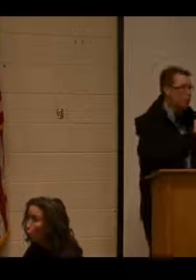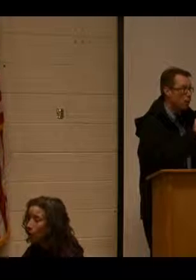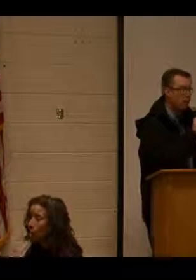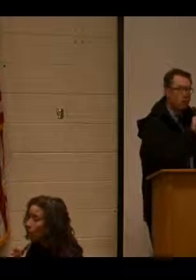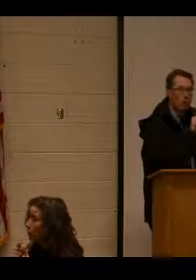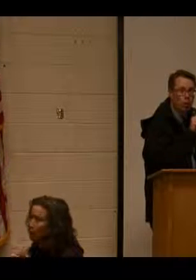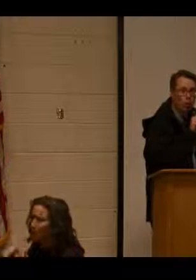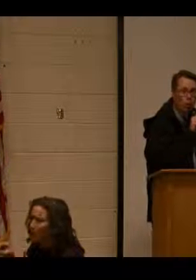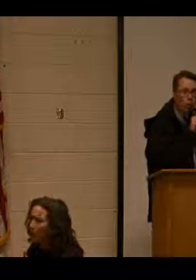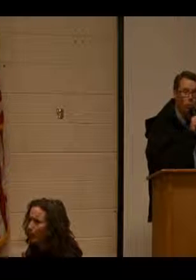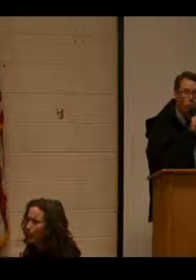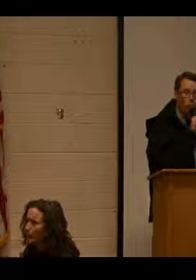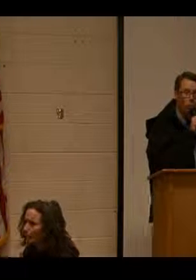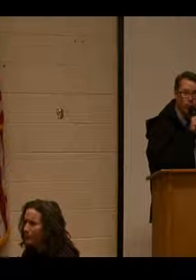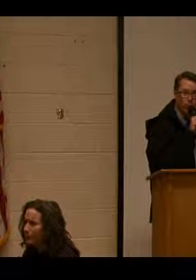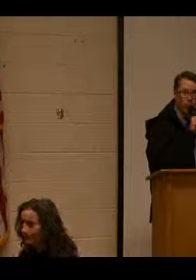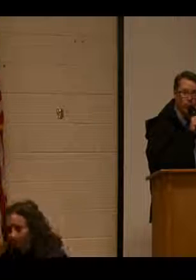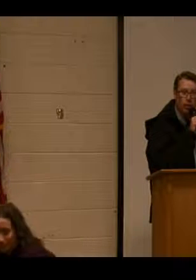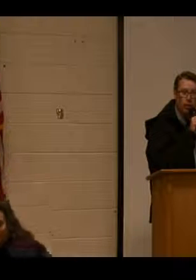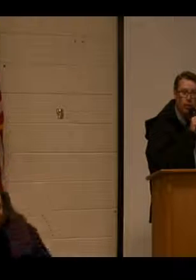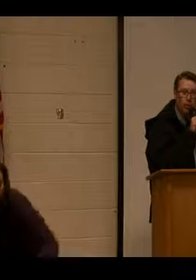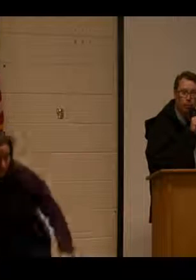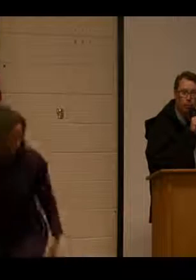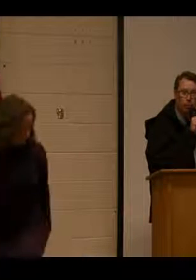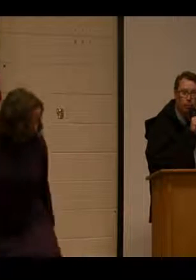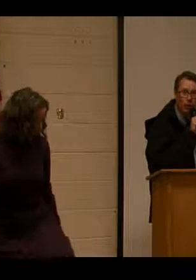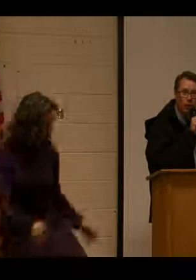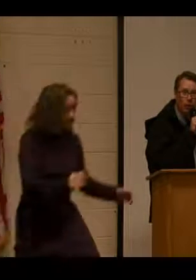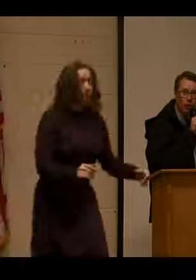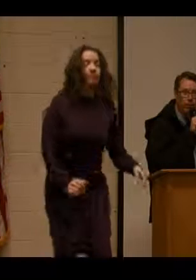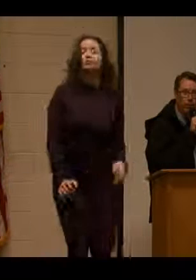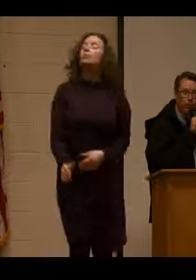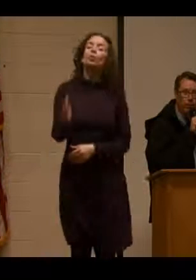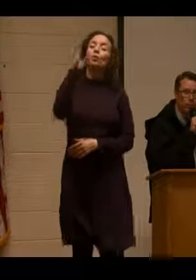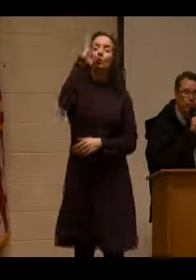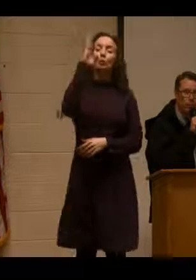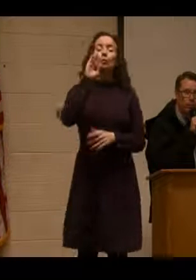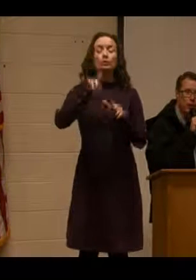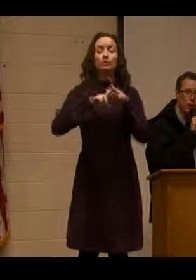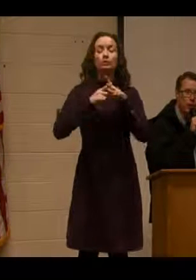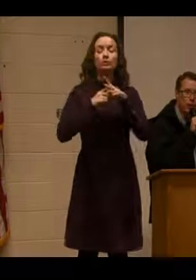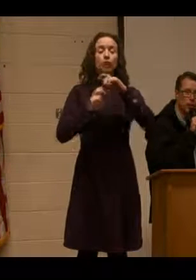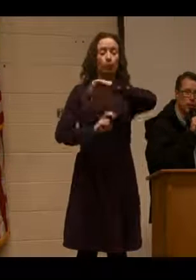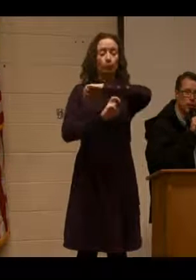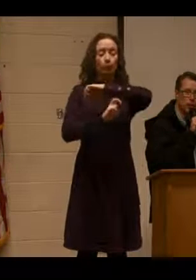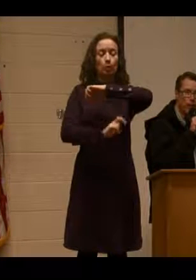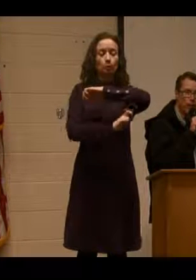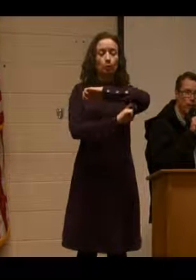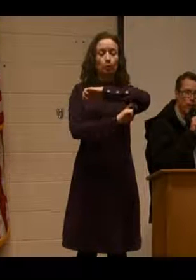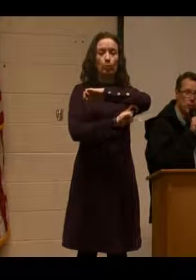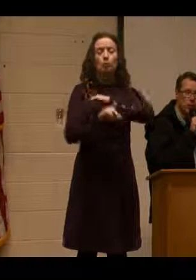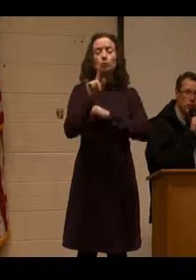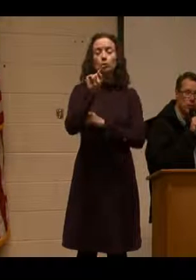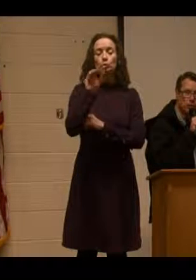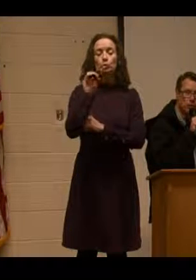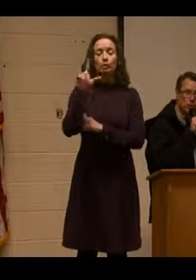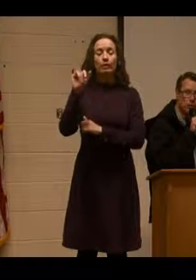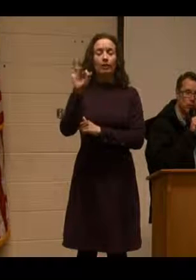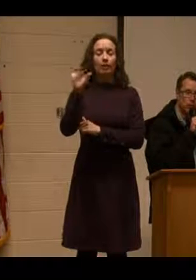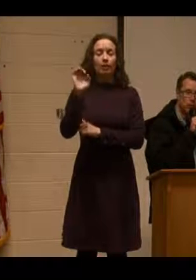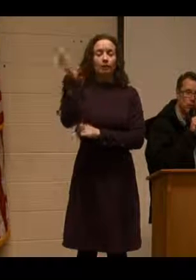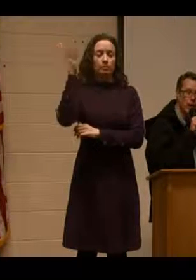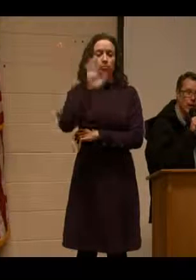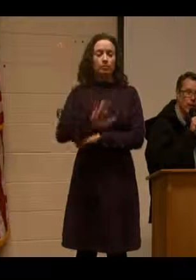We will be starting our Bridges to Life presentation in about 5 minutes. If you're connected